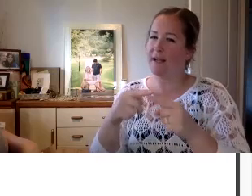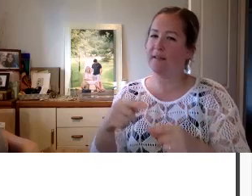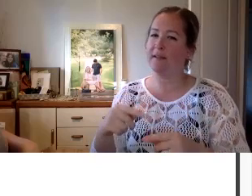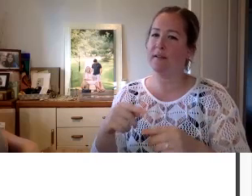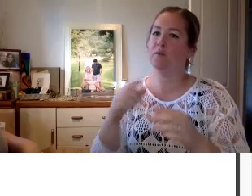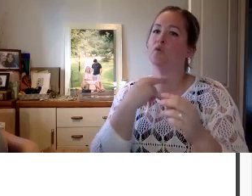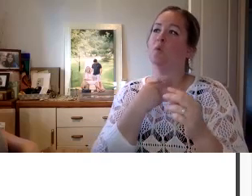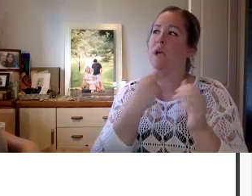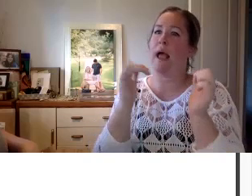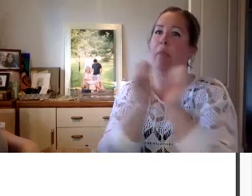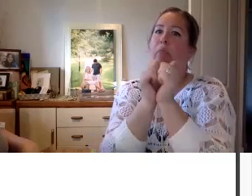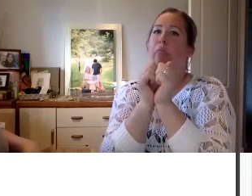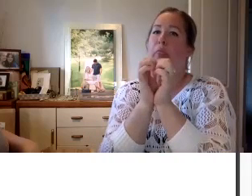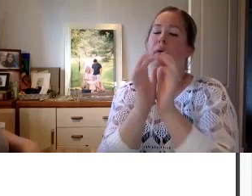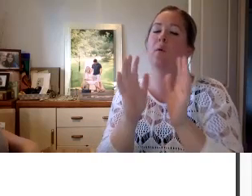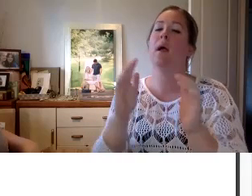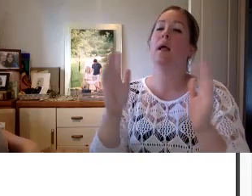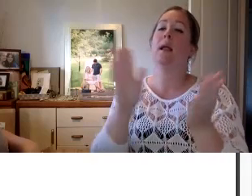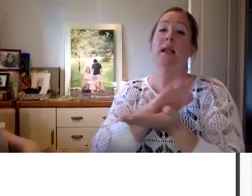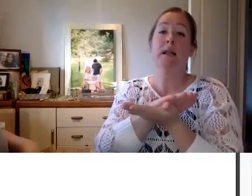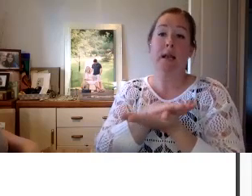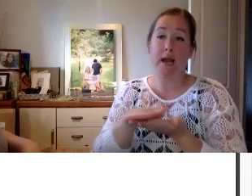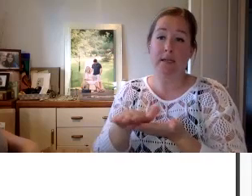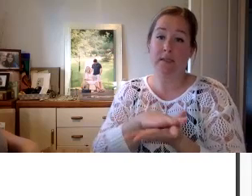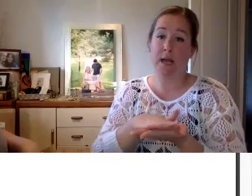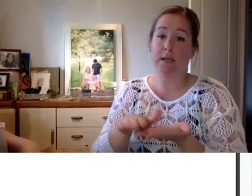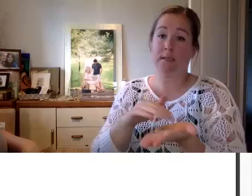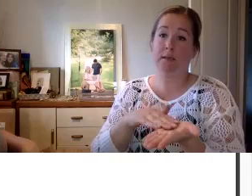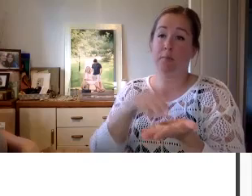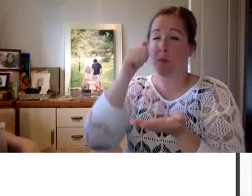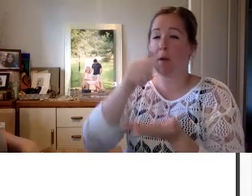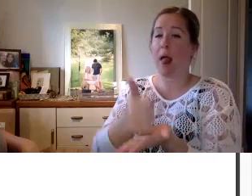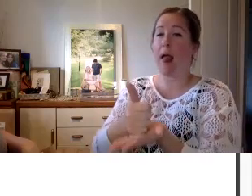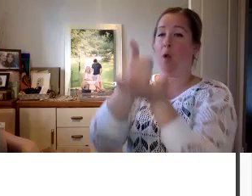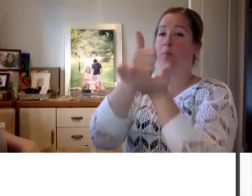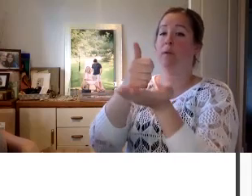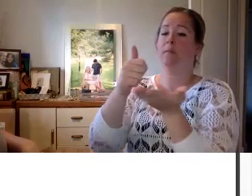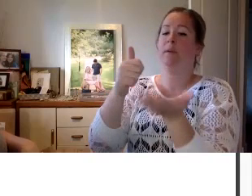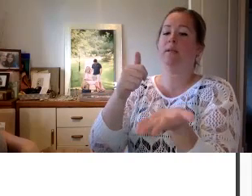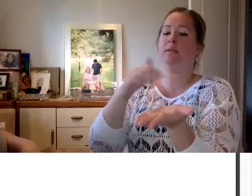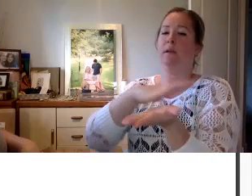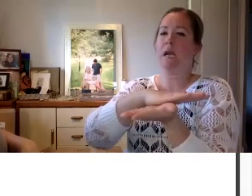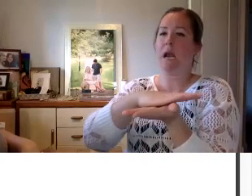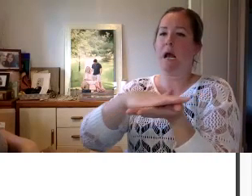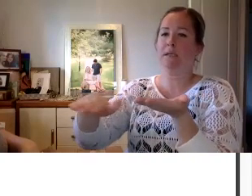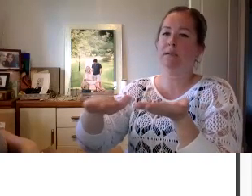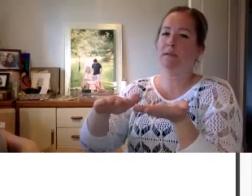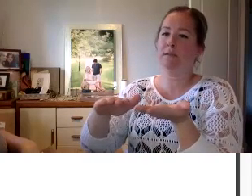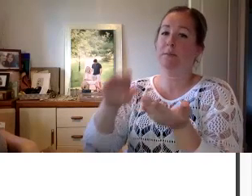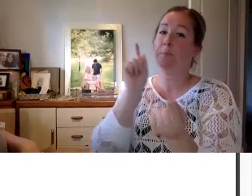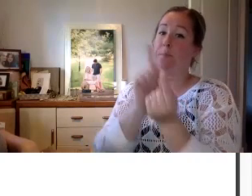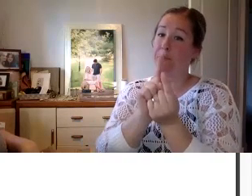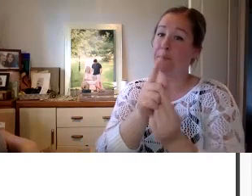You have to be careful of your signs. Don't like put it together. Nice, nice. Remember help? Remember the word